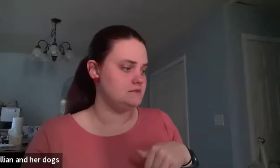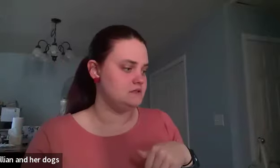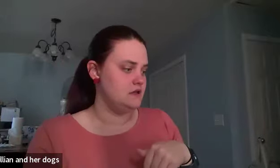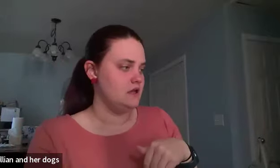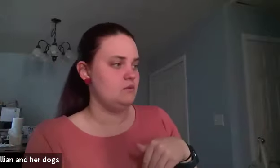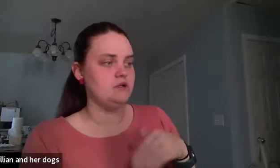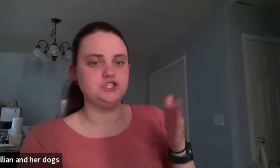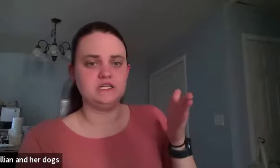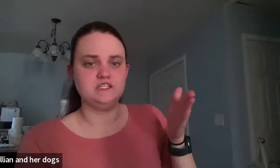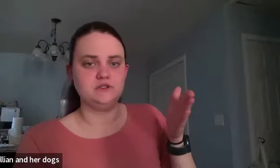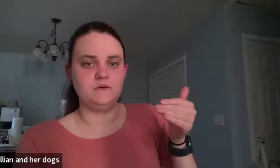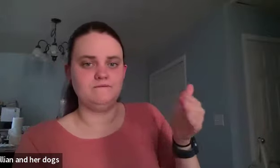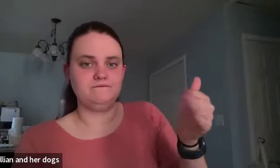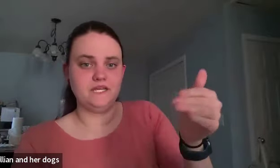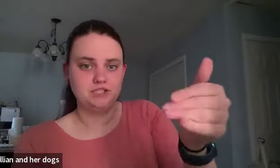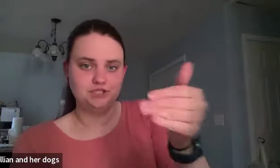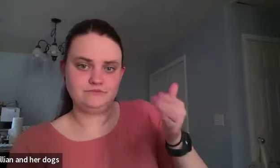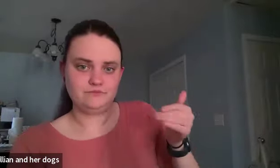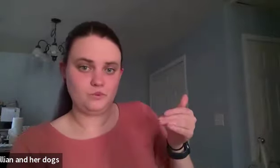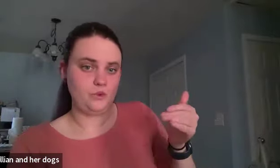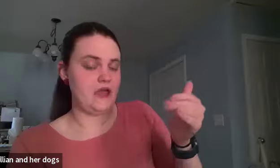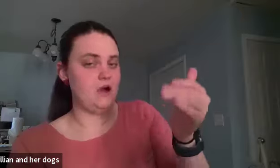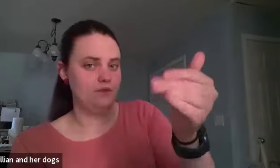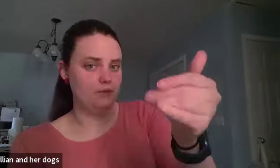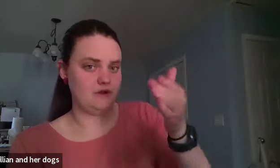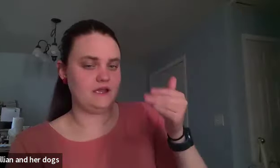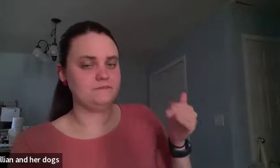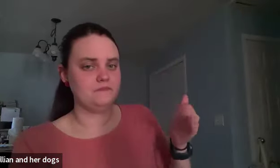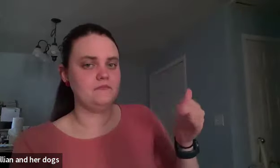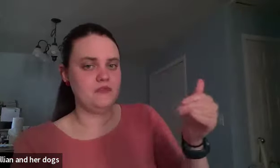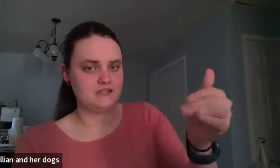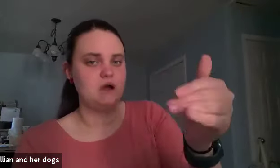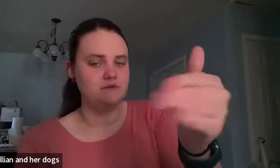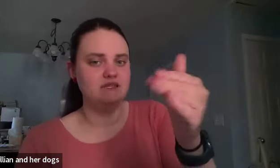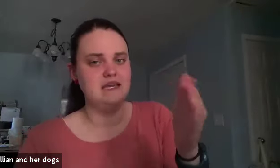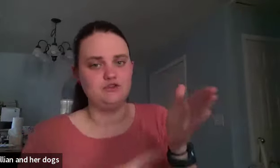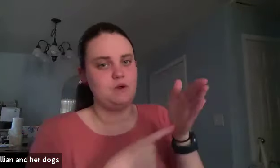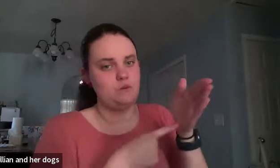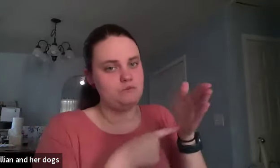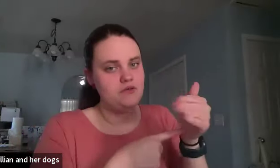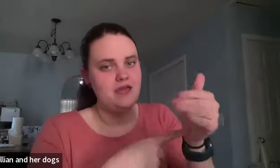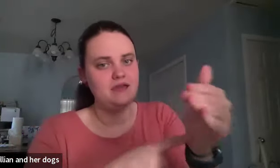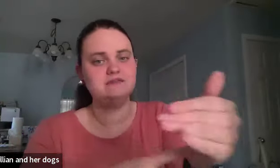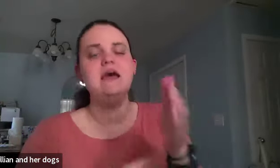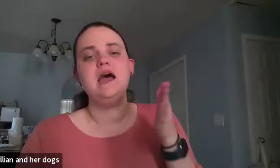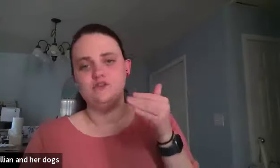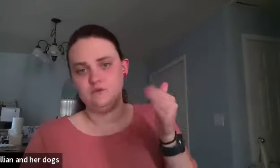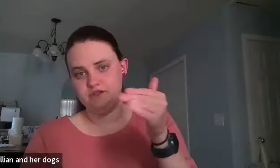Sometimes it will just do fish without the pointer hand. That's why I was saying there's one with both hands and there's one